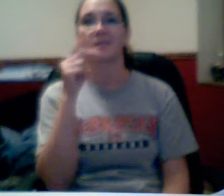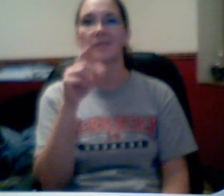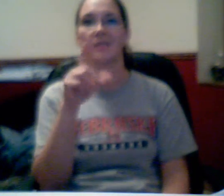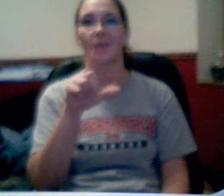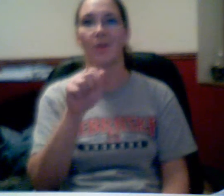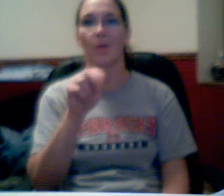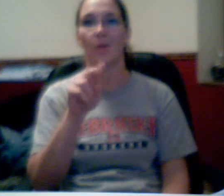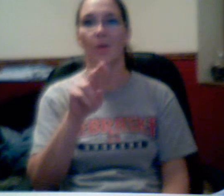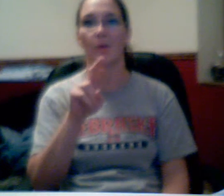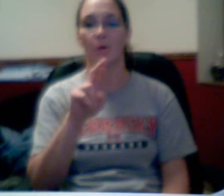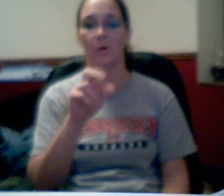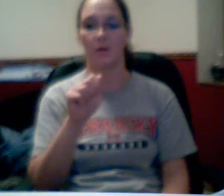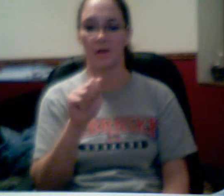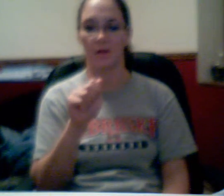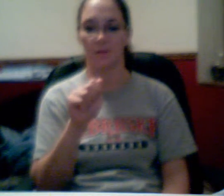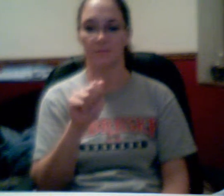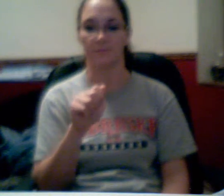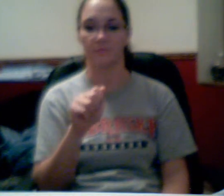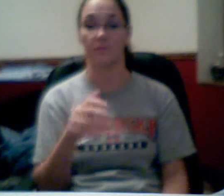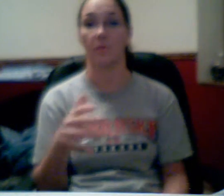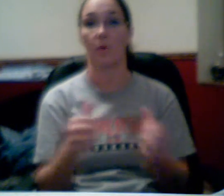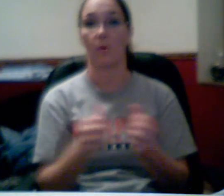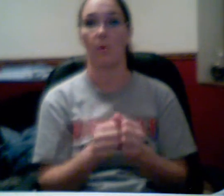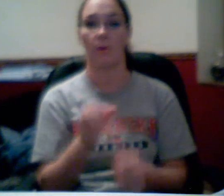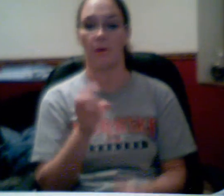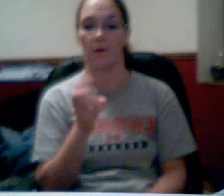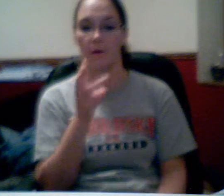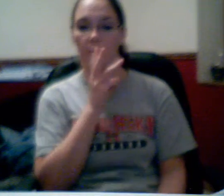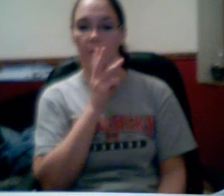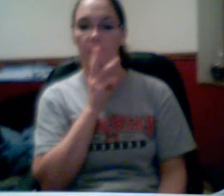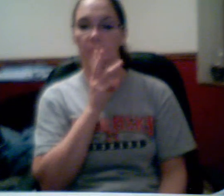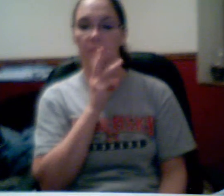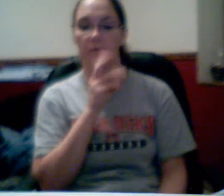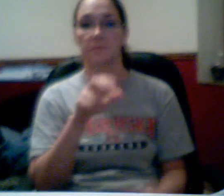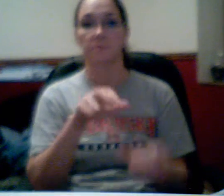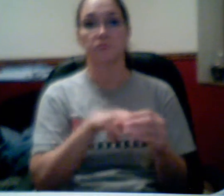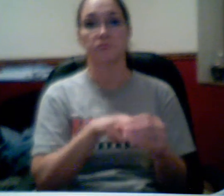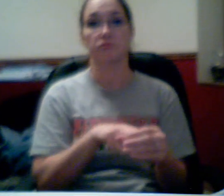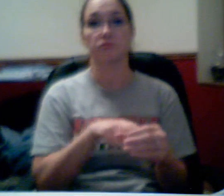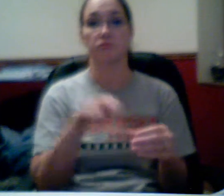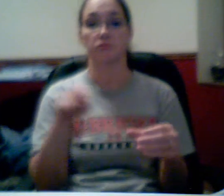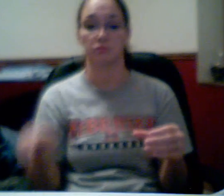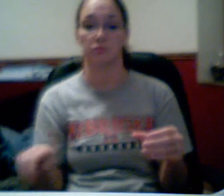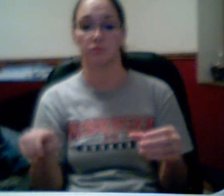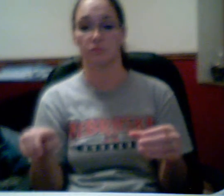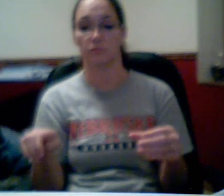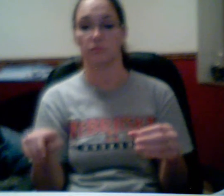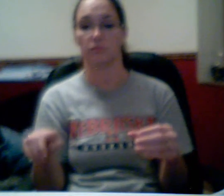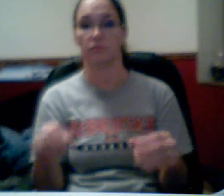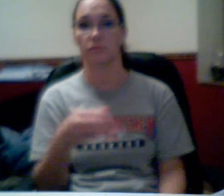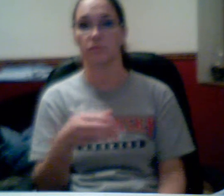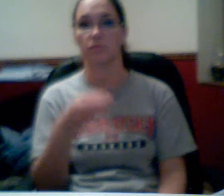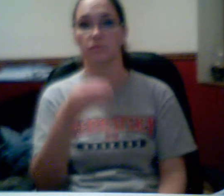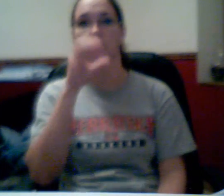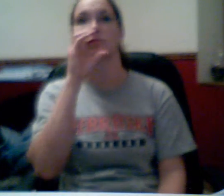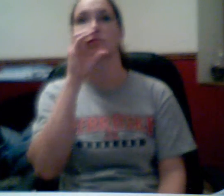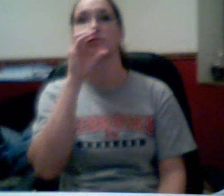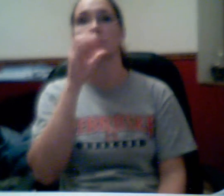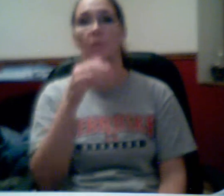make a shade," he joked. He was really glad there were no trees. He had grubbed so many sprouts from his clearing in the big woods